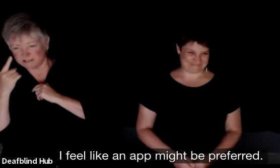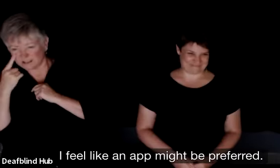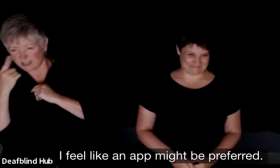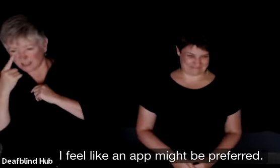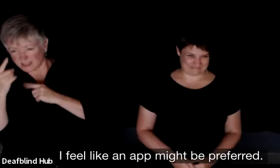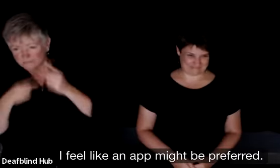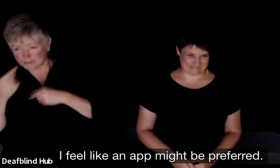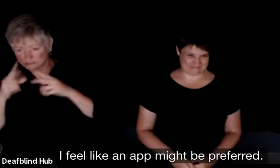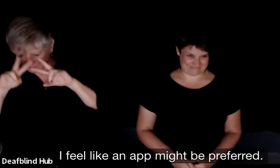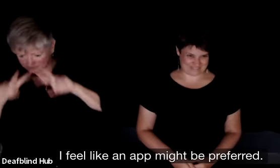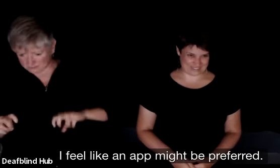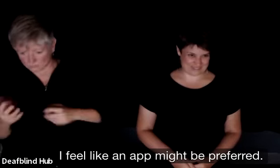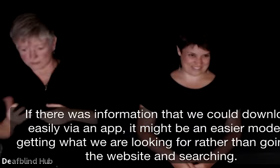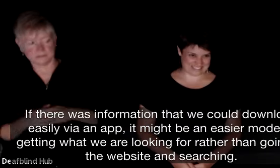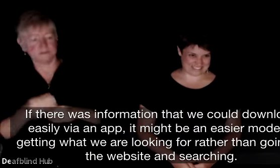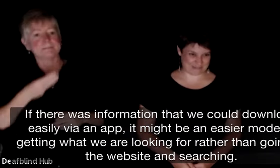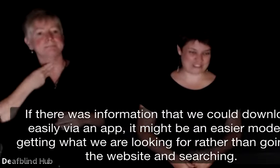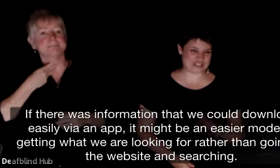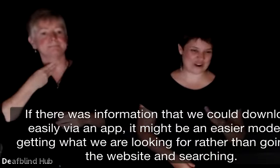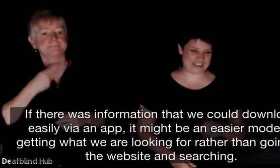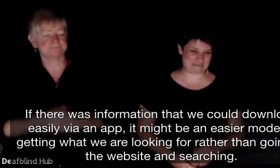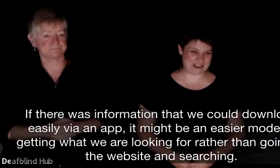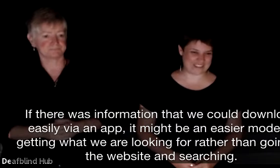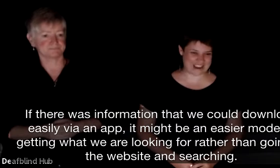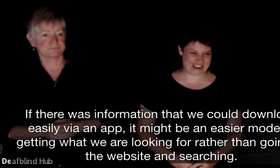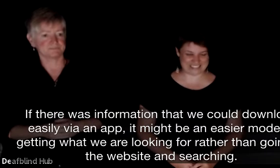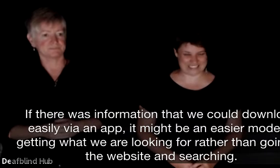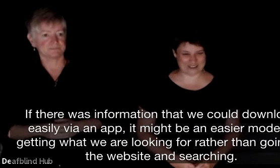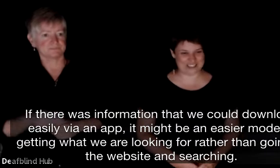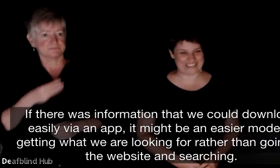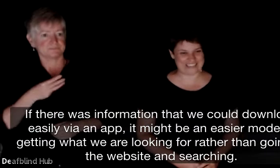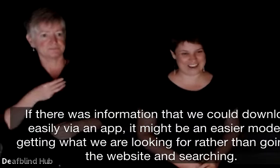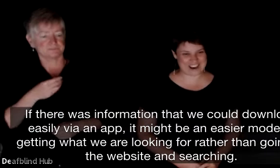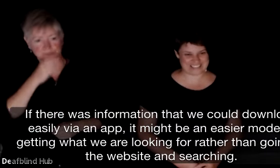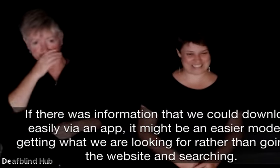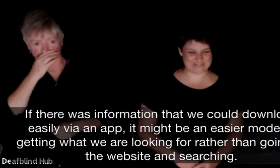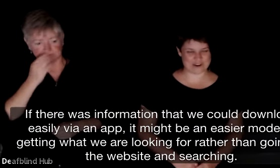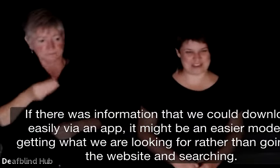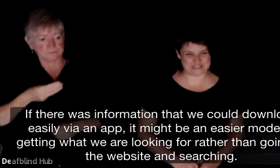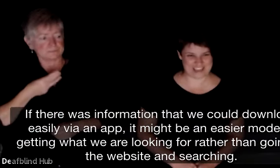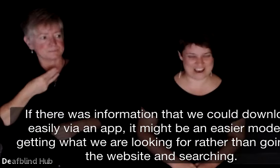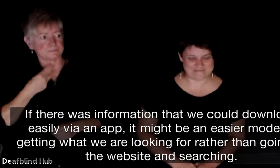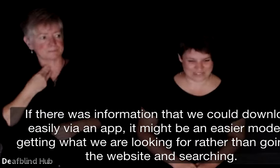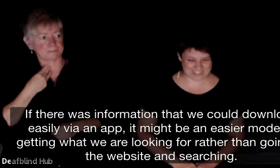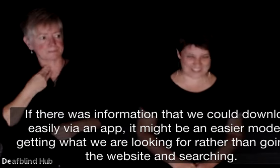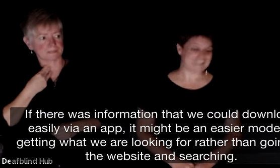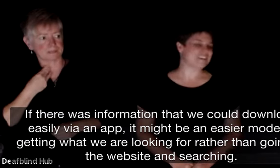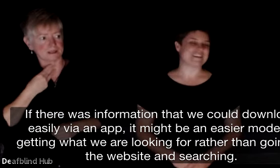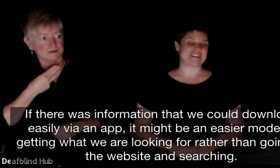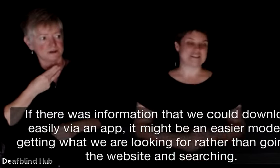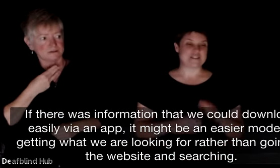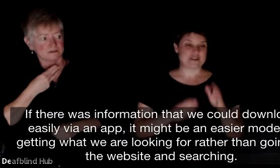Meredith speaking. I'm just sorry again about the internet quality here, guys. Thanks very much for that.